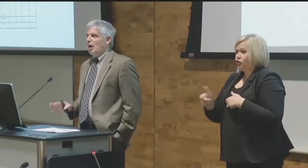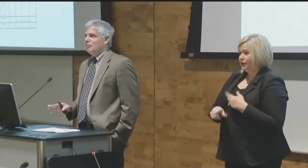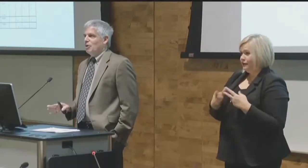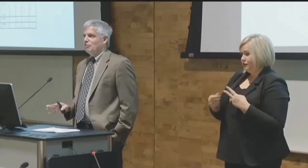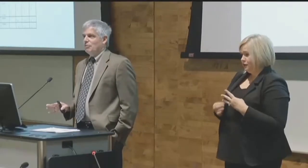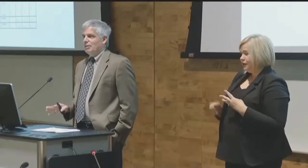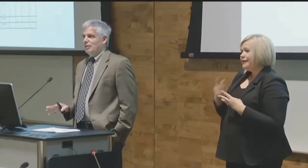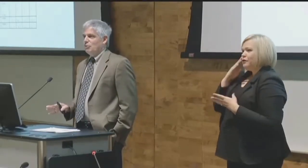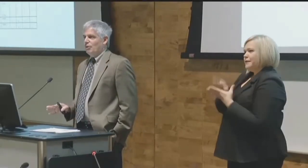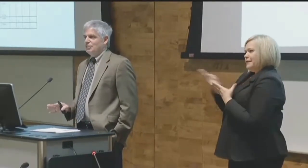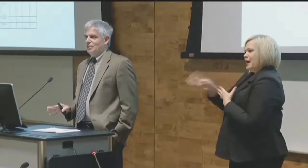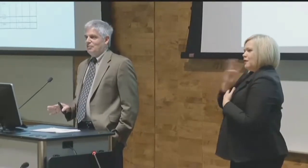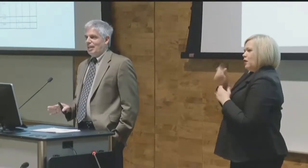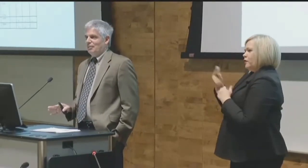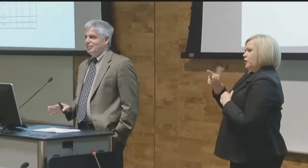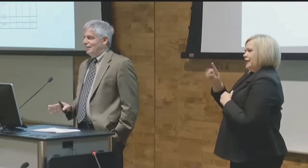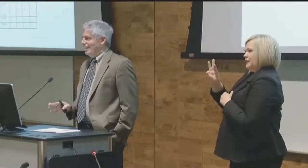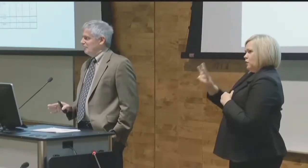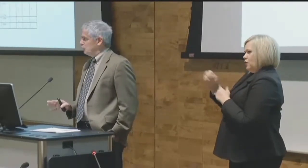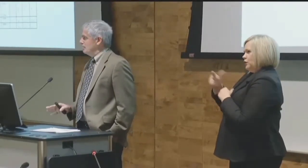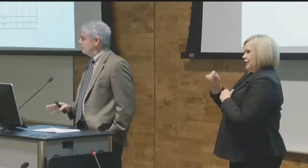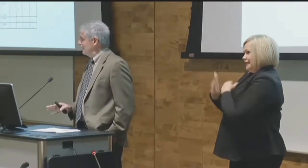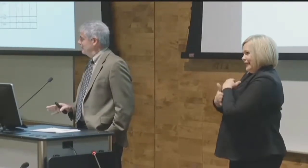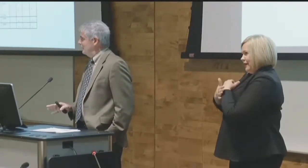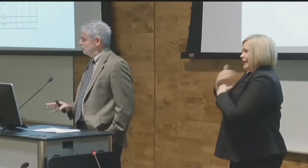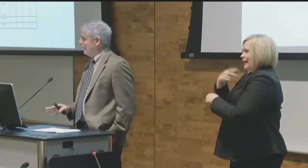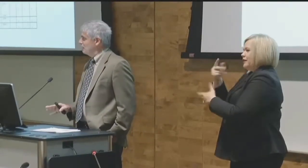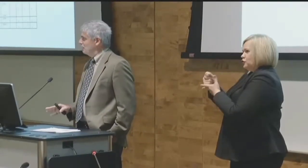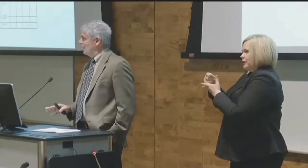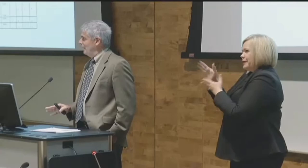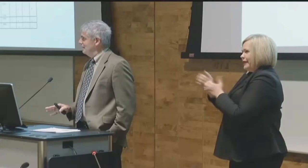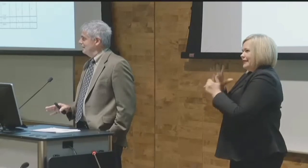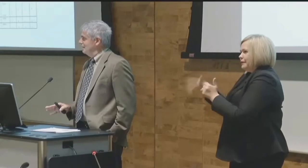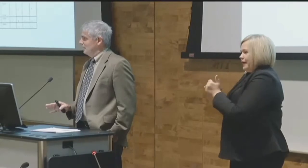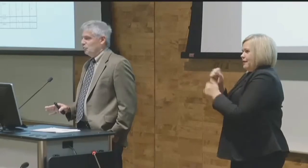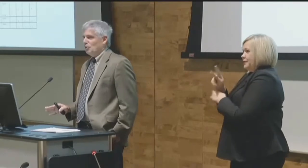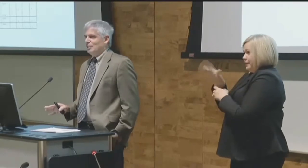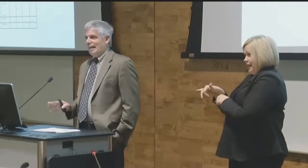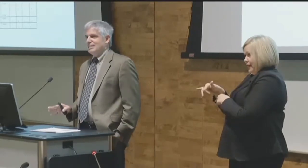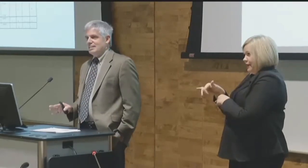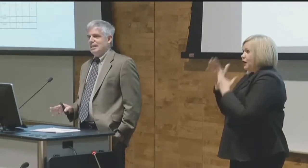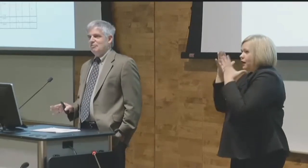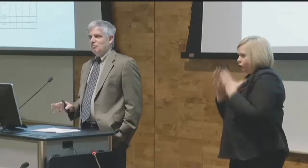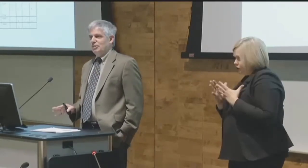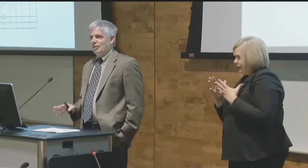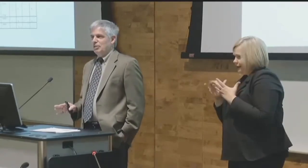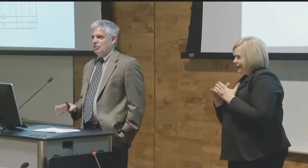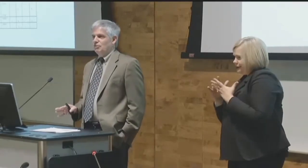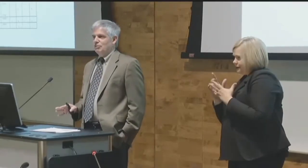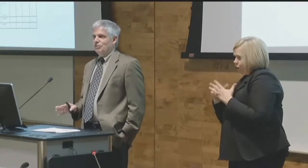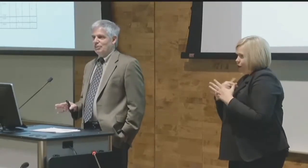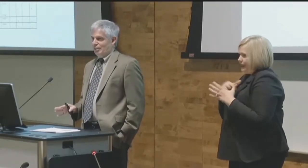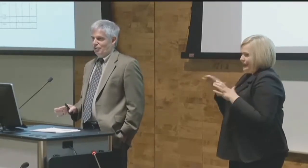would be buying water from Great Lakes Water or Genesee County and having a treatment plant as your backup supply. And unfortunately, that's the scheme that Flint had